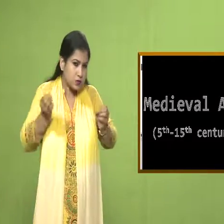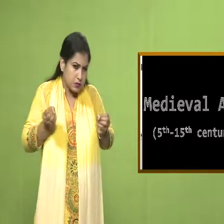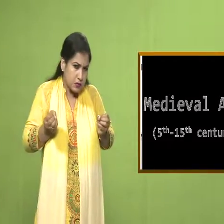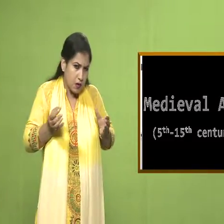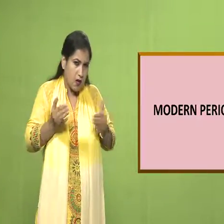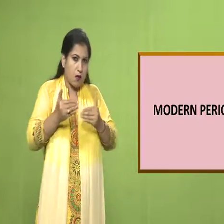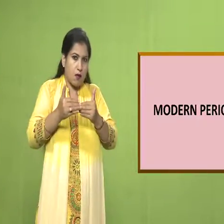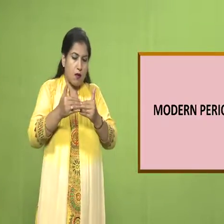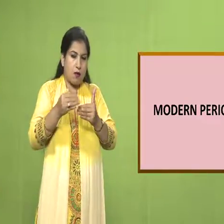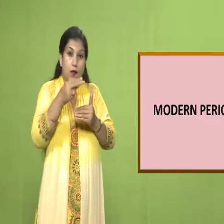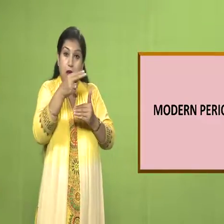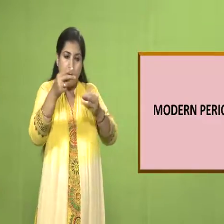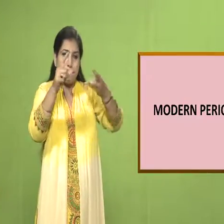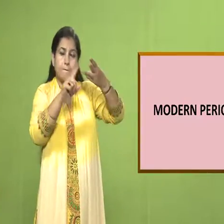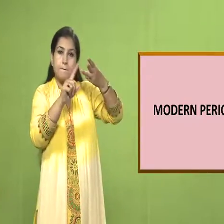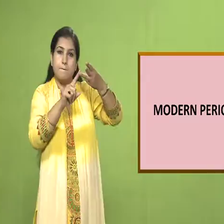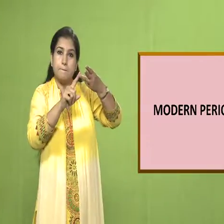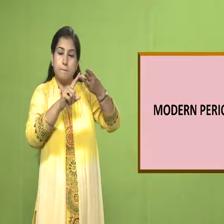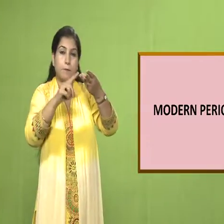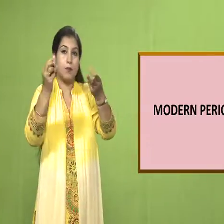was the modern period.